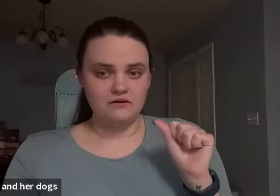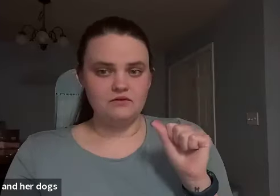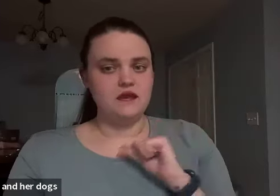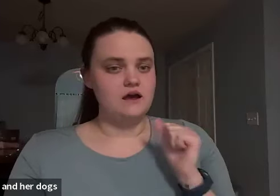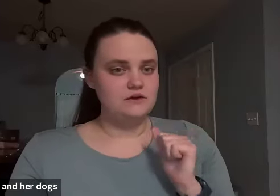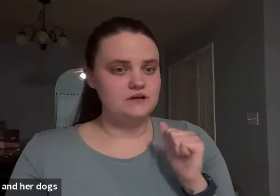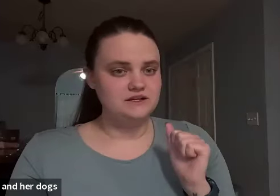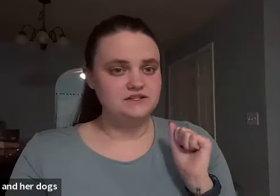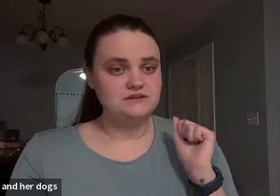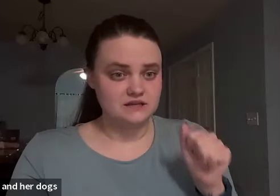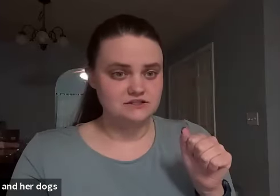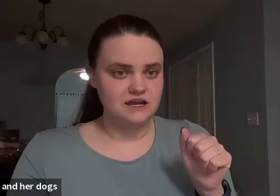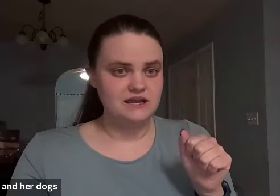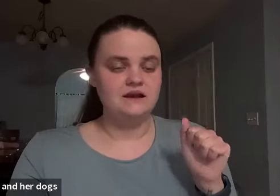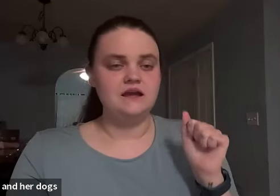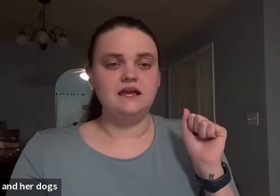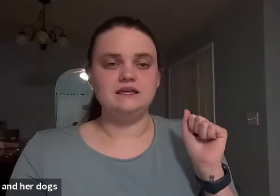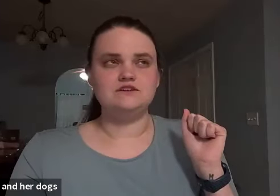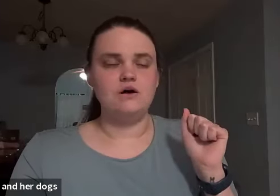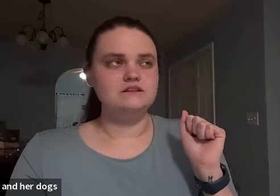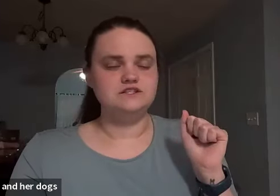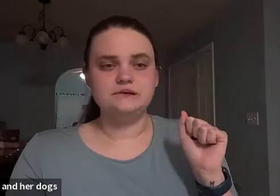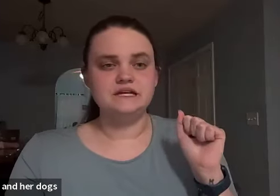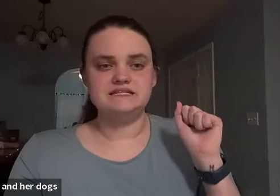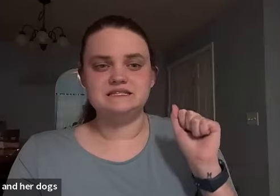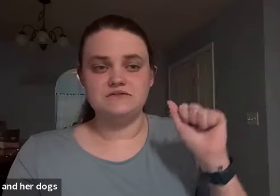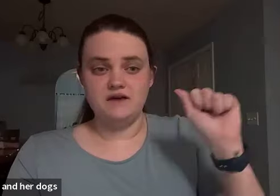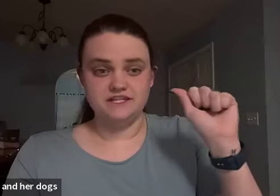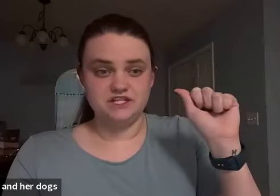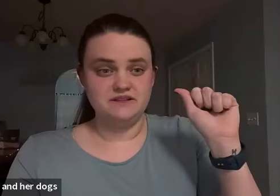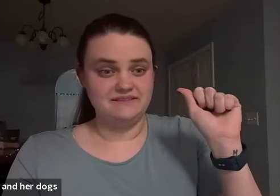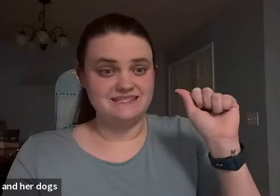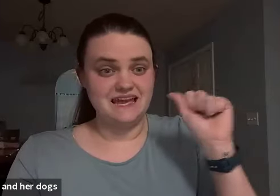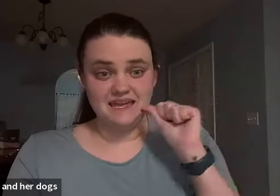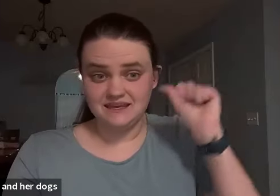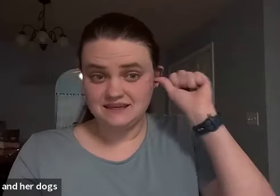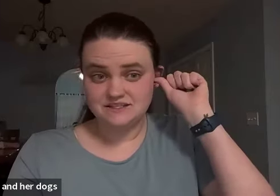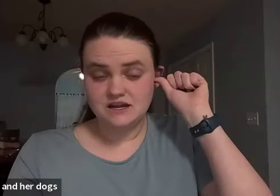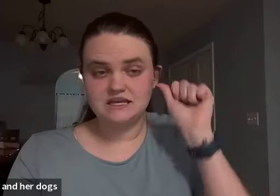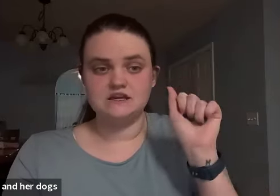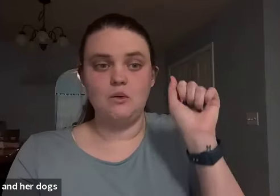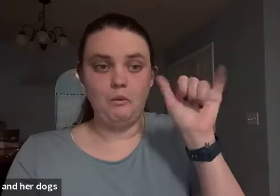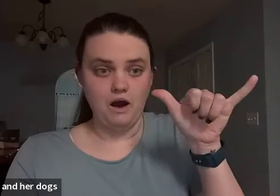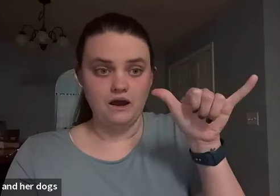Now, the other way you can do yesterday is all it's doing is instead of having it just be like this A in yesterday, it's a